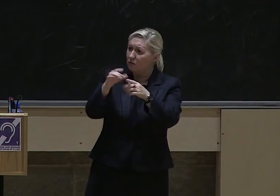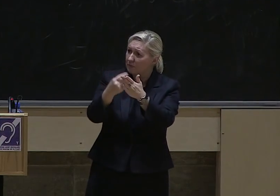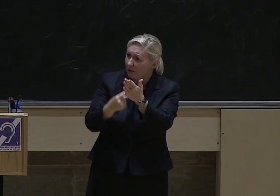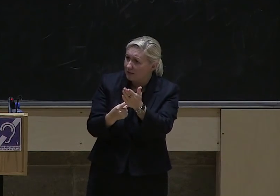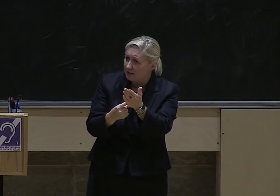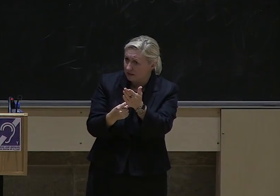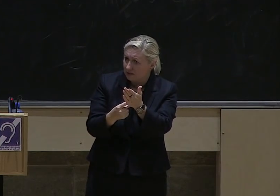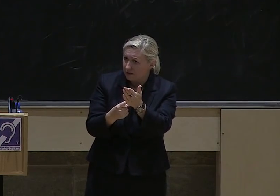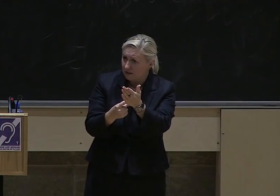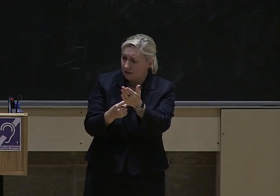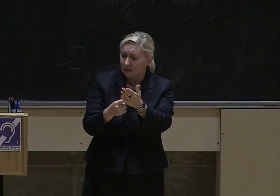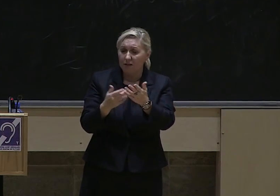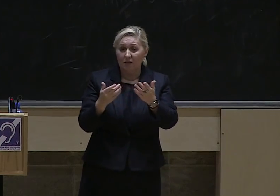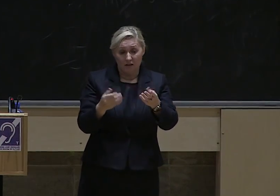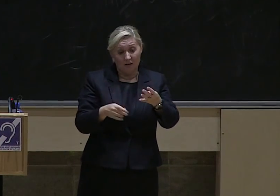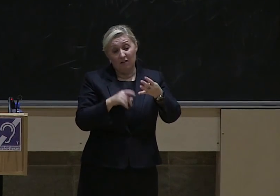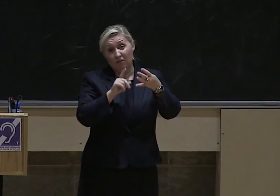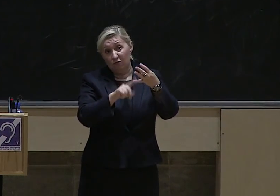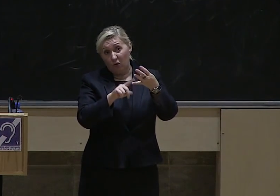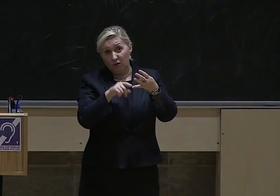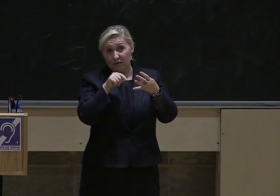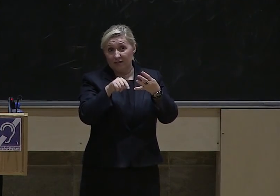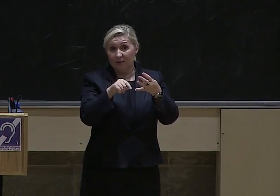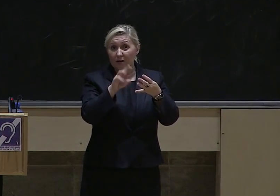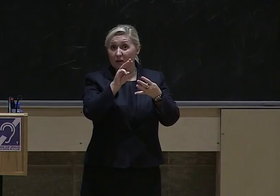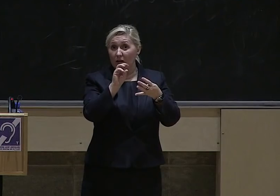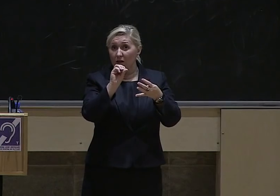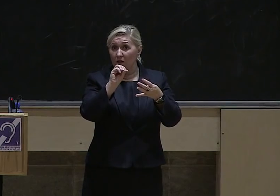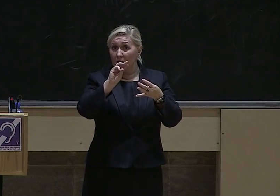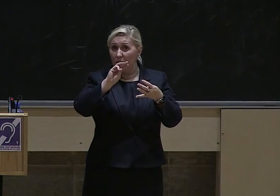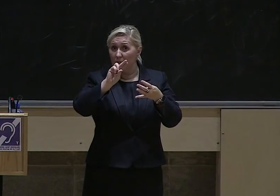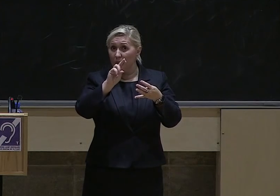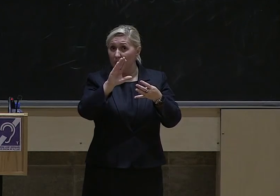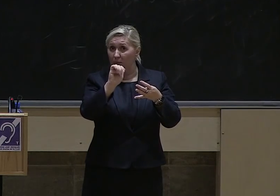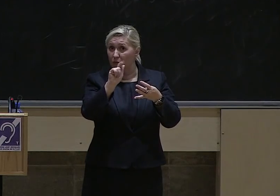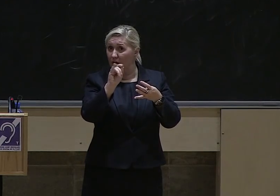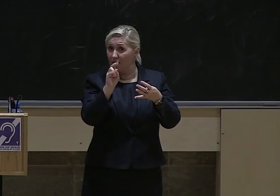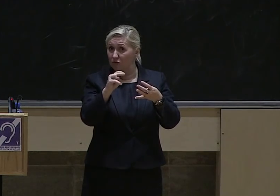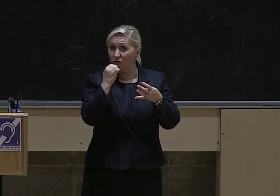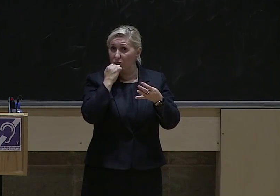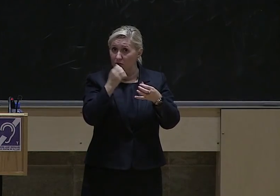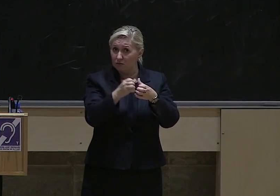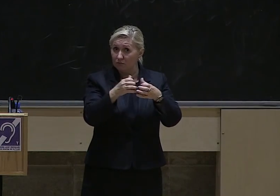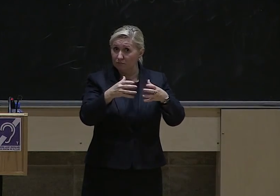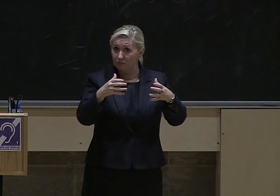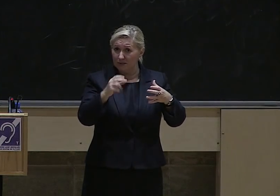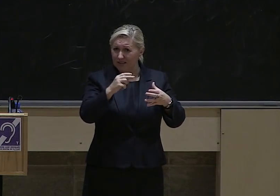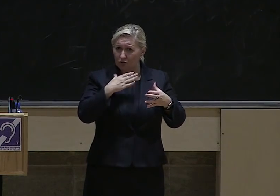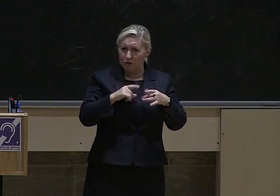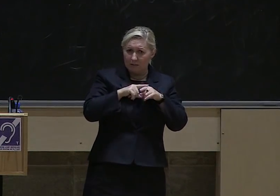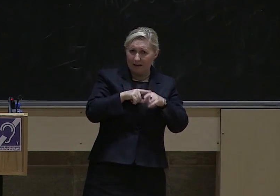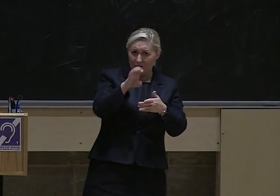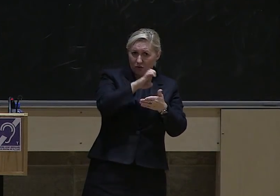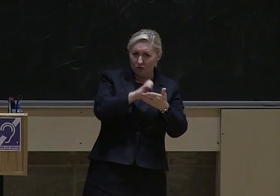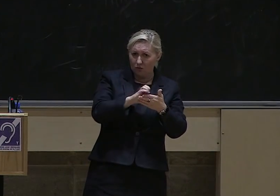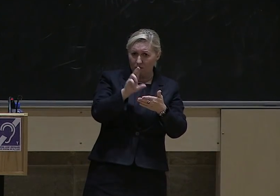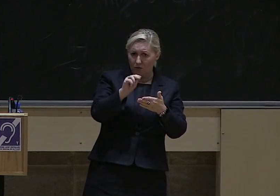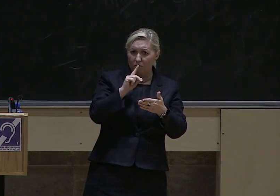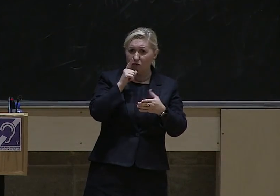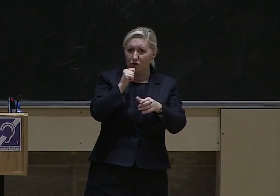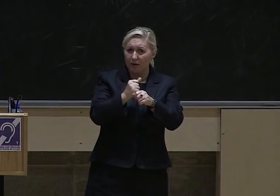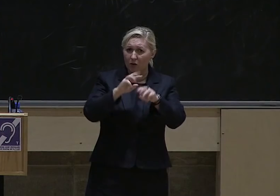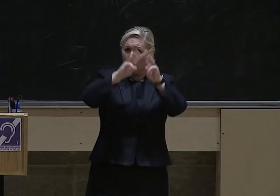rising population. Now, this is a global phenomenon. It's not a European one. In many EU countries, populations